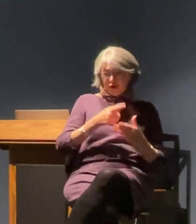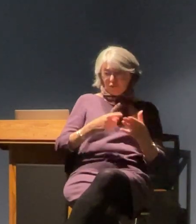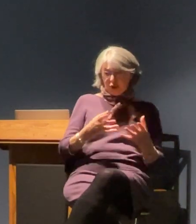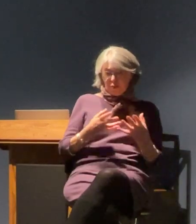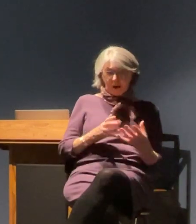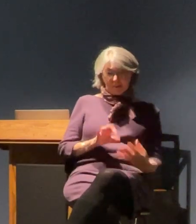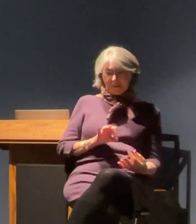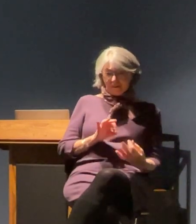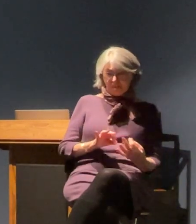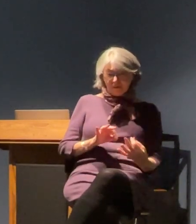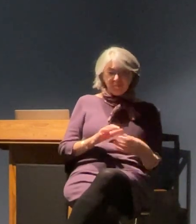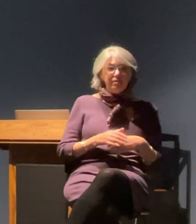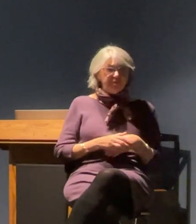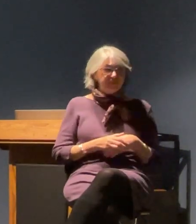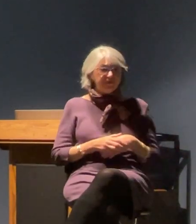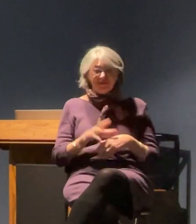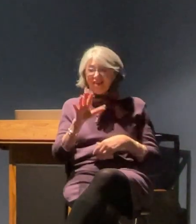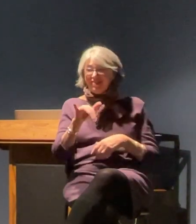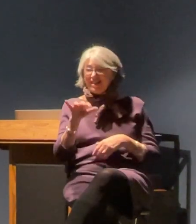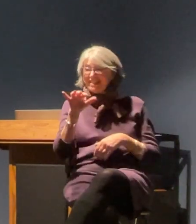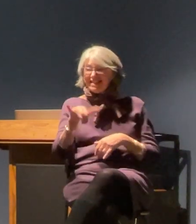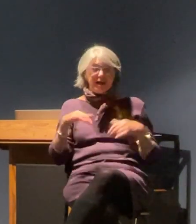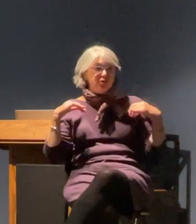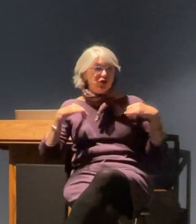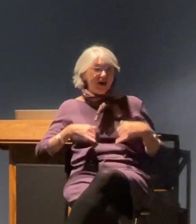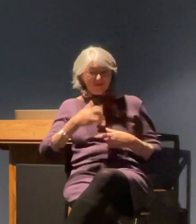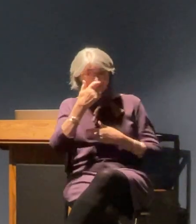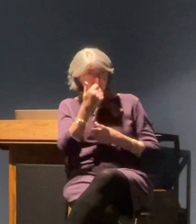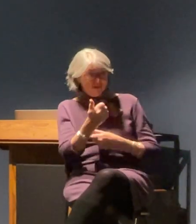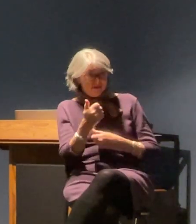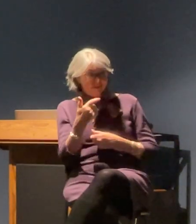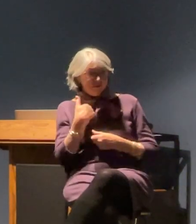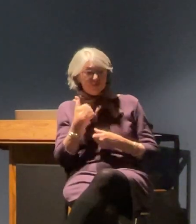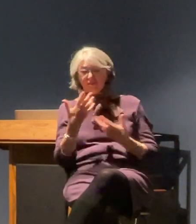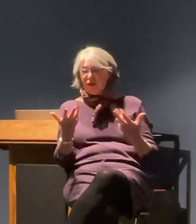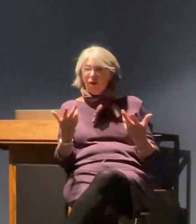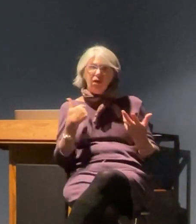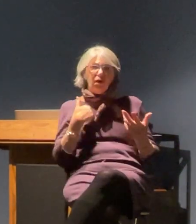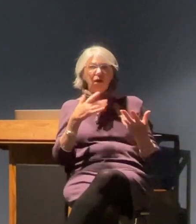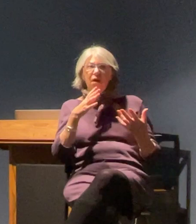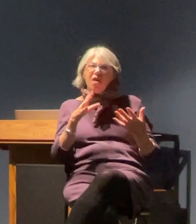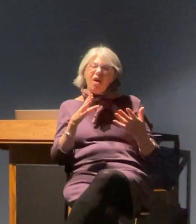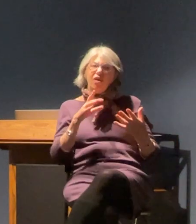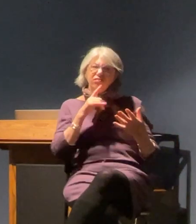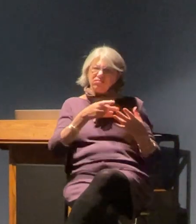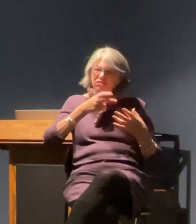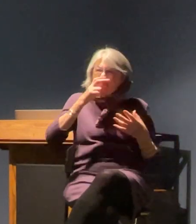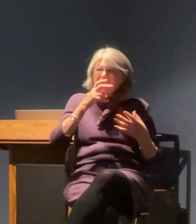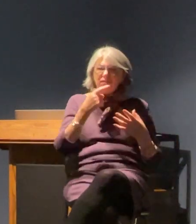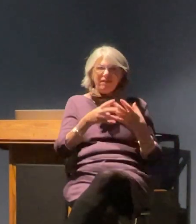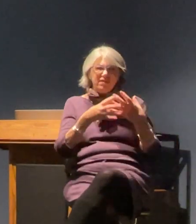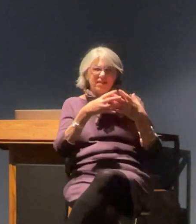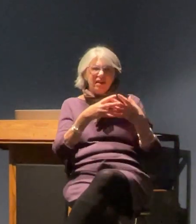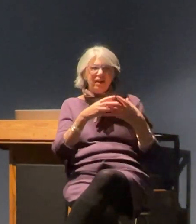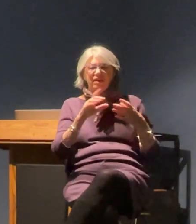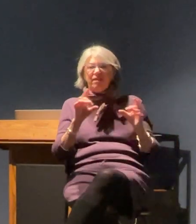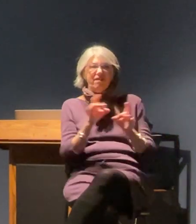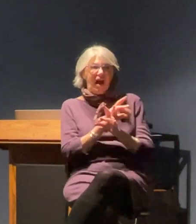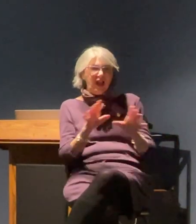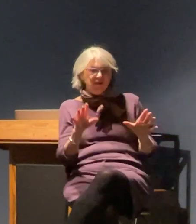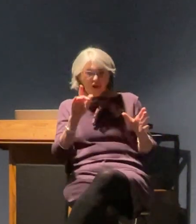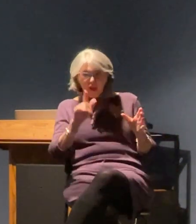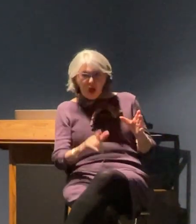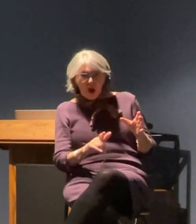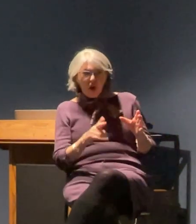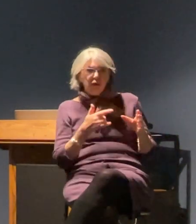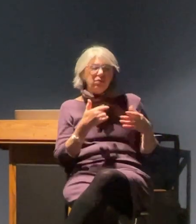want. So that same jacket, interestingly enough, there was a whole crackdown in a certain facility where violence is low, correctional staff